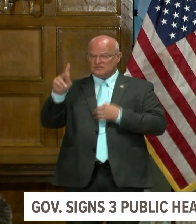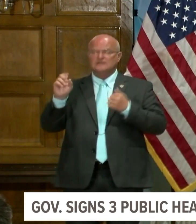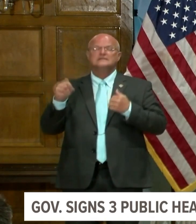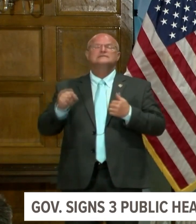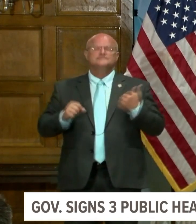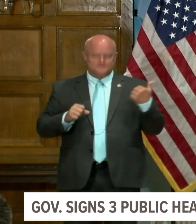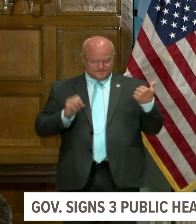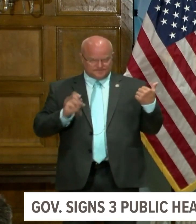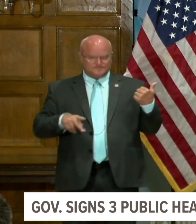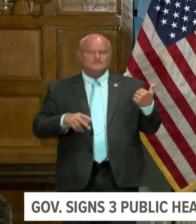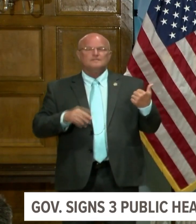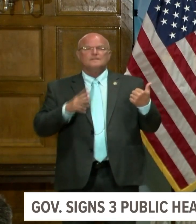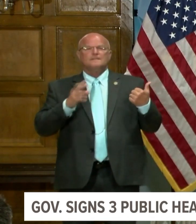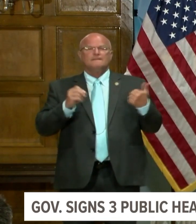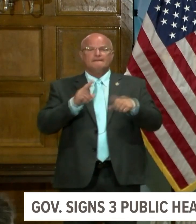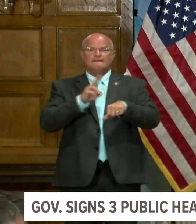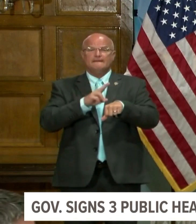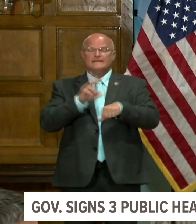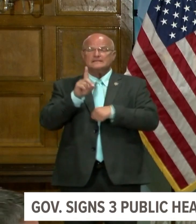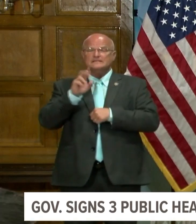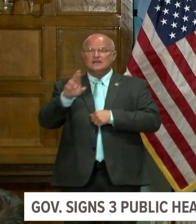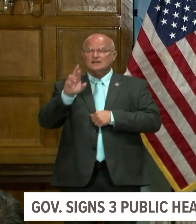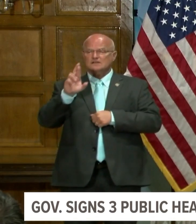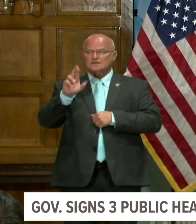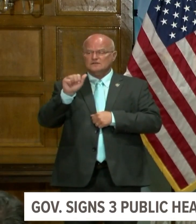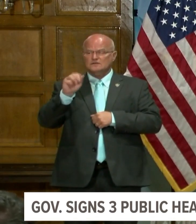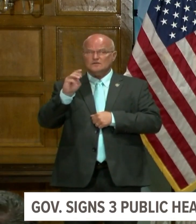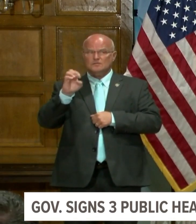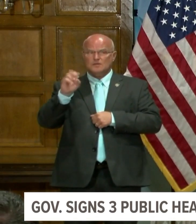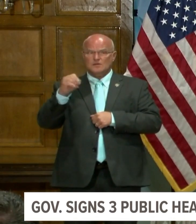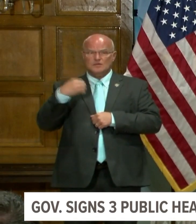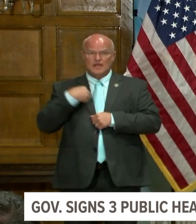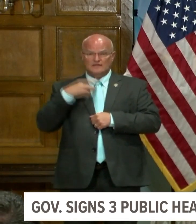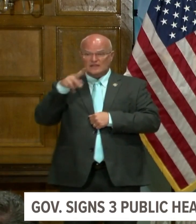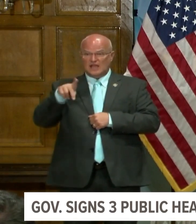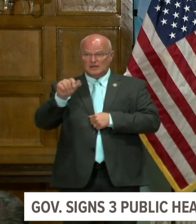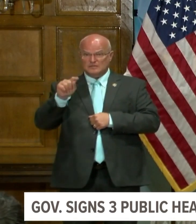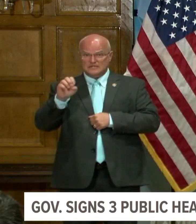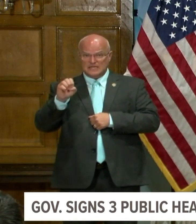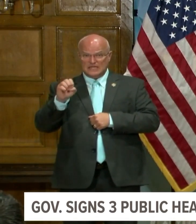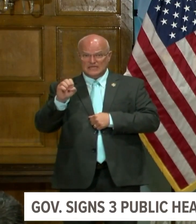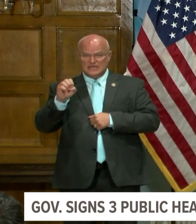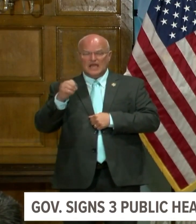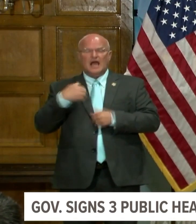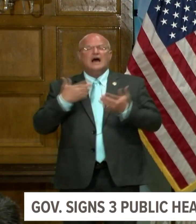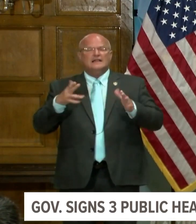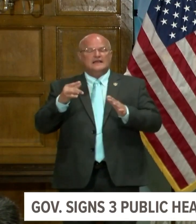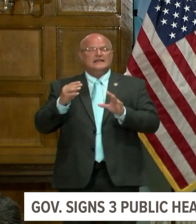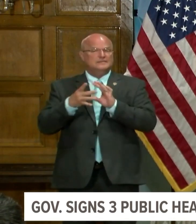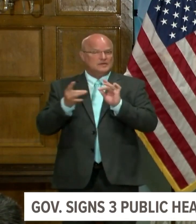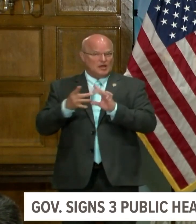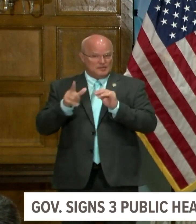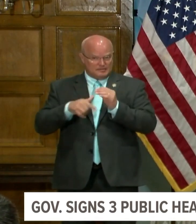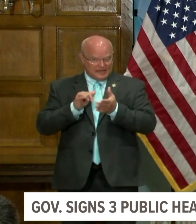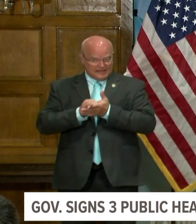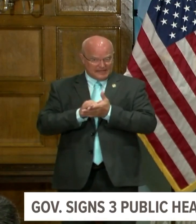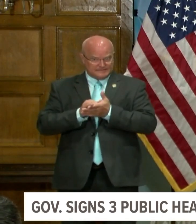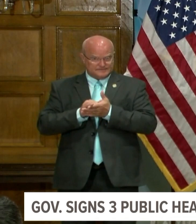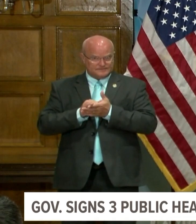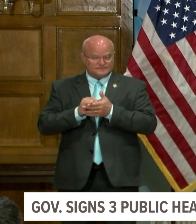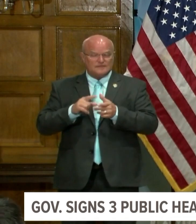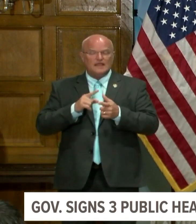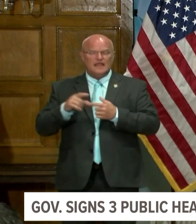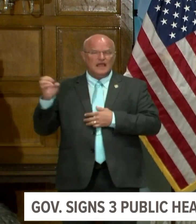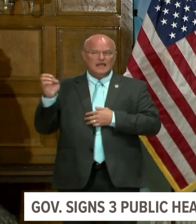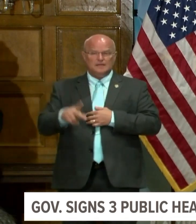Yes. Okay, and Dr. Romero, I don't know if you have any late update there. I'll let him comment on that, and